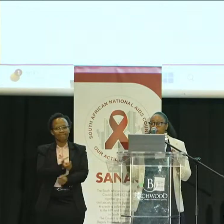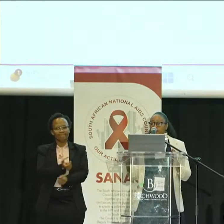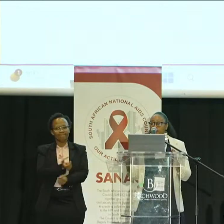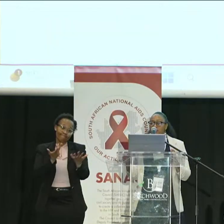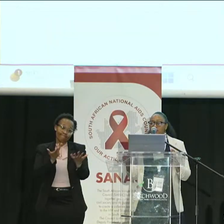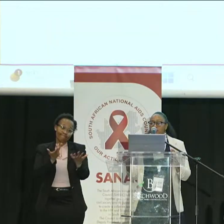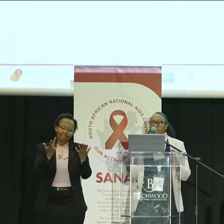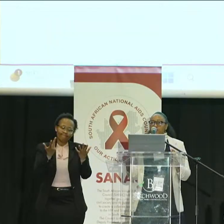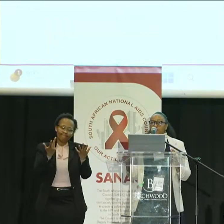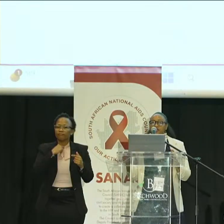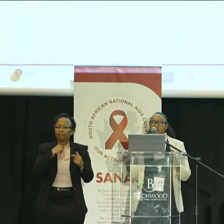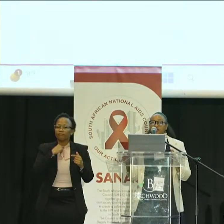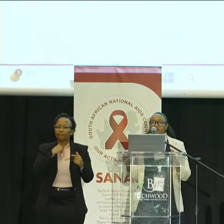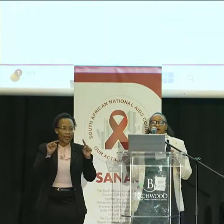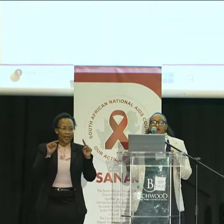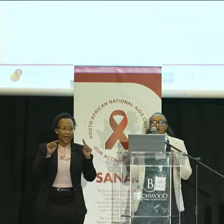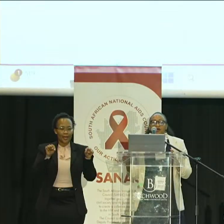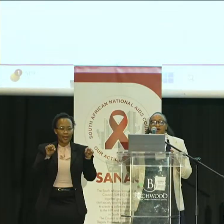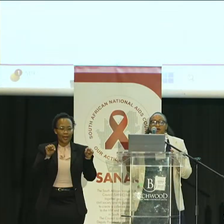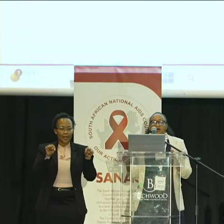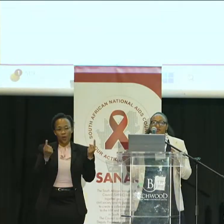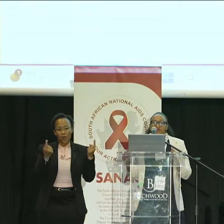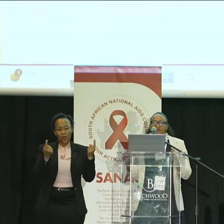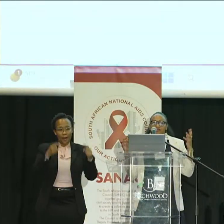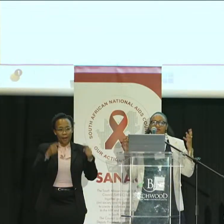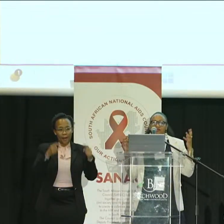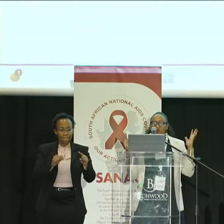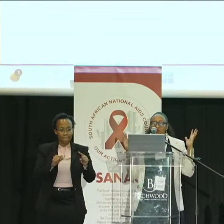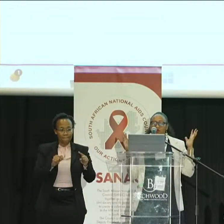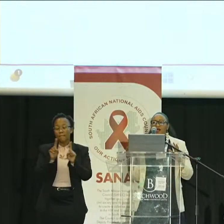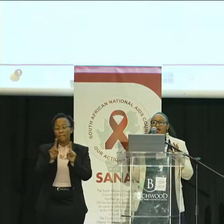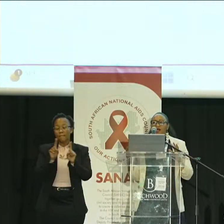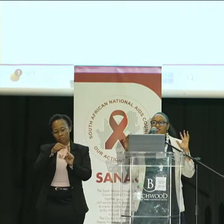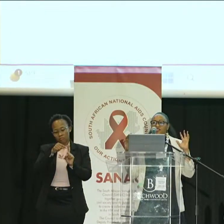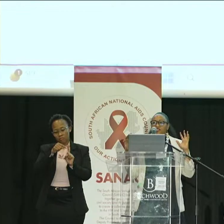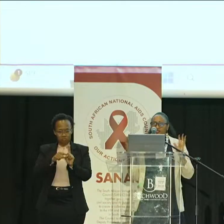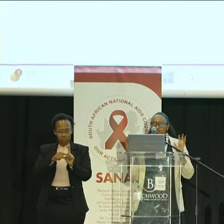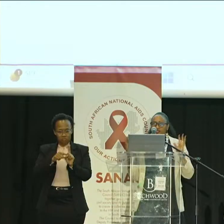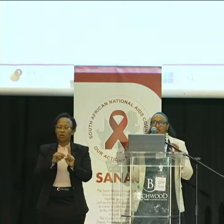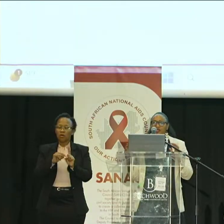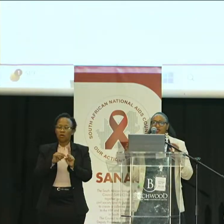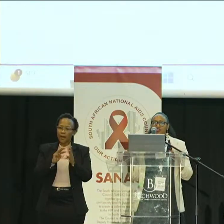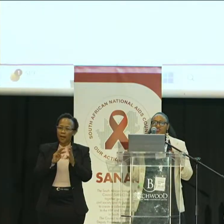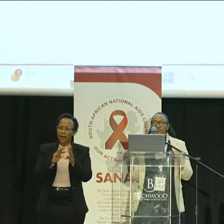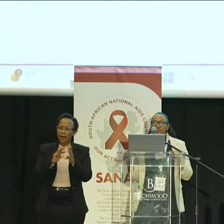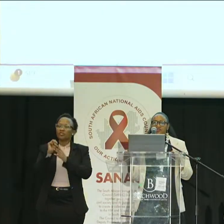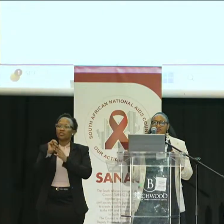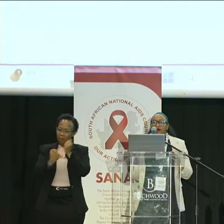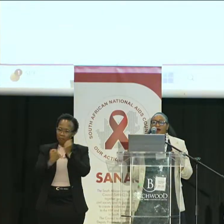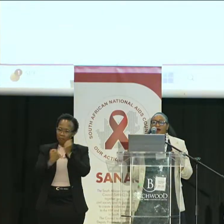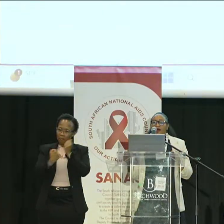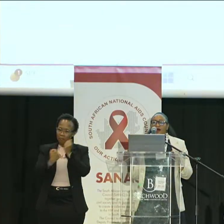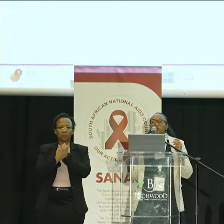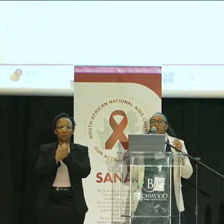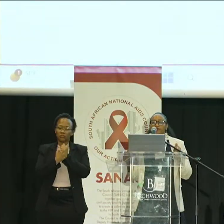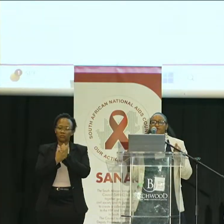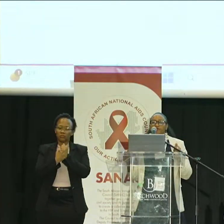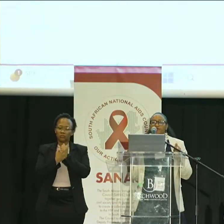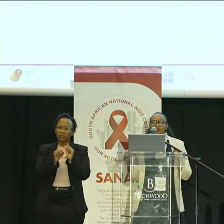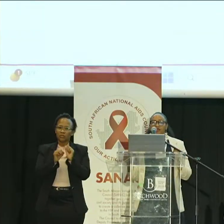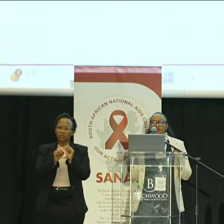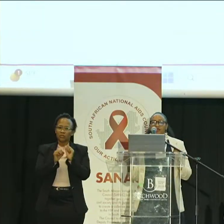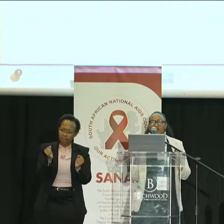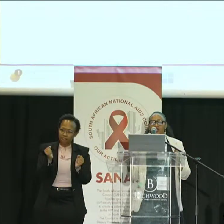support. So please, let's open up, let's be ready to engage and have open and